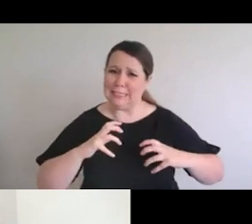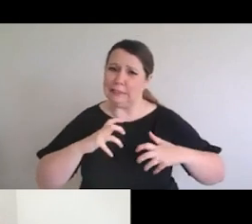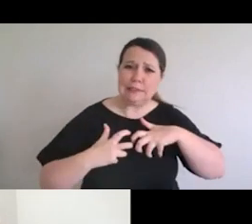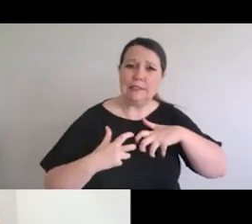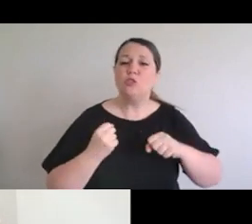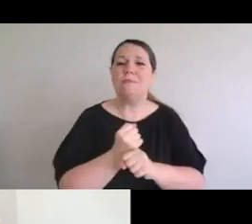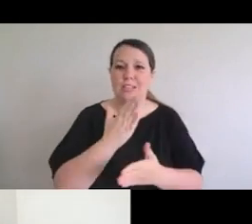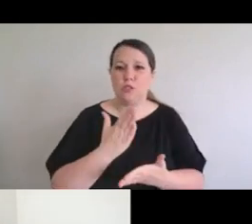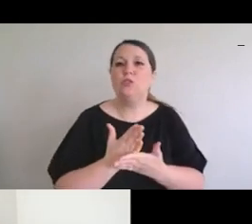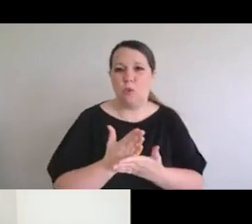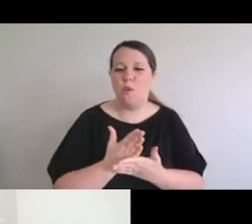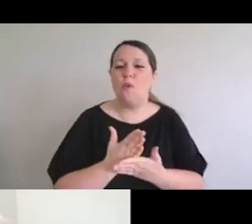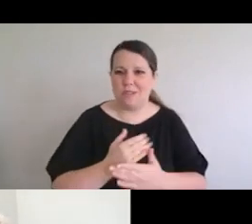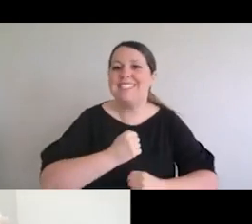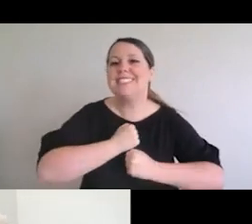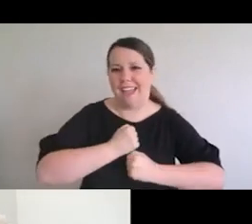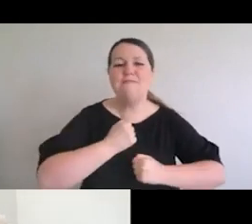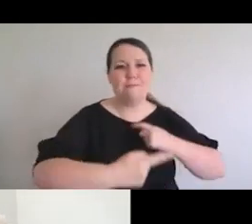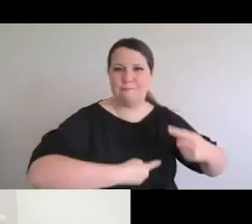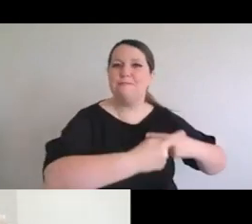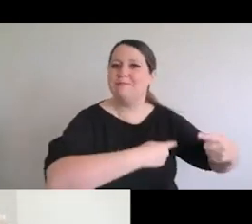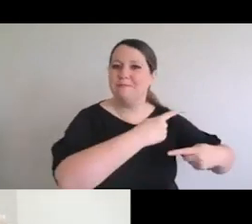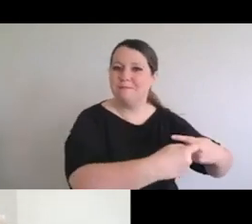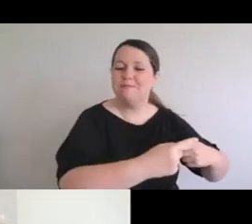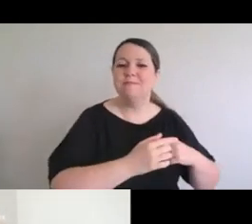and free from